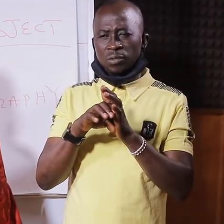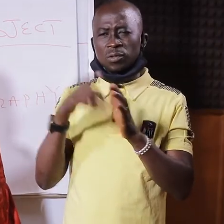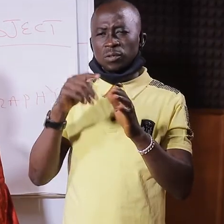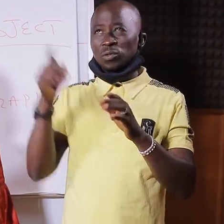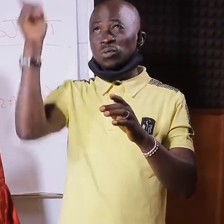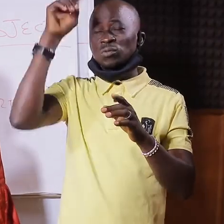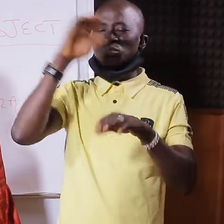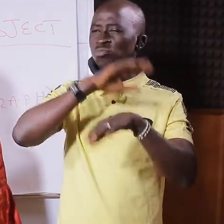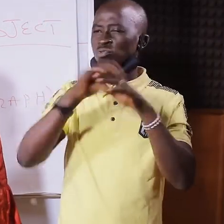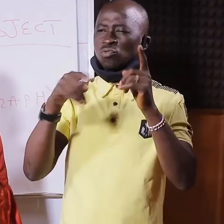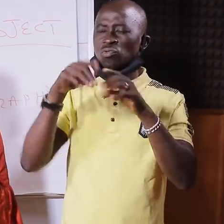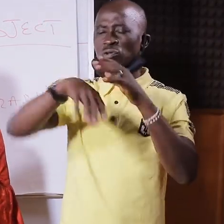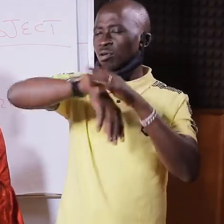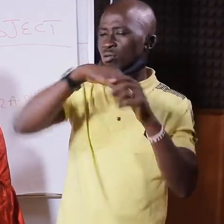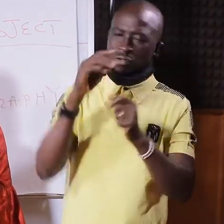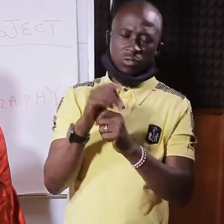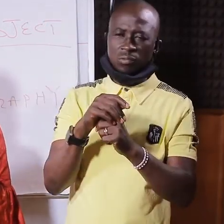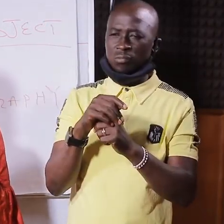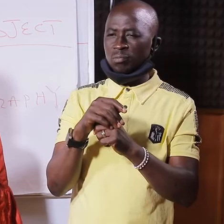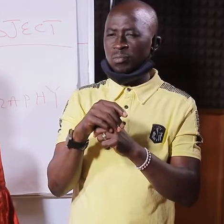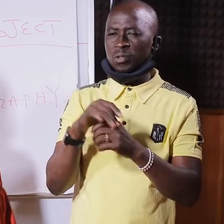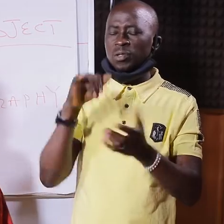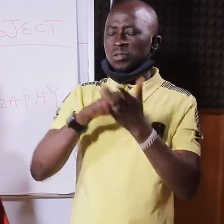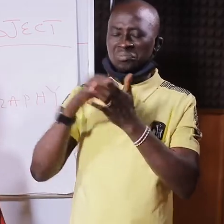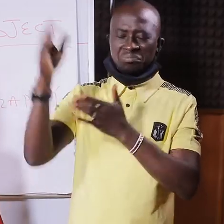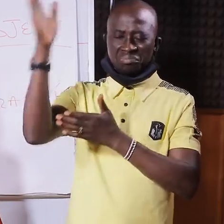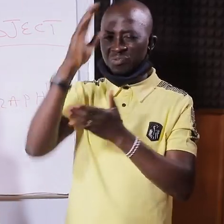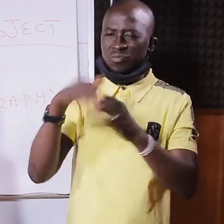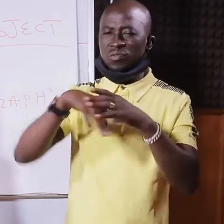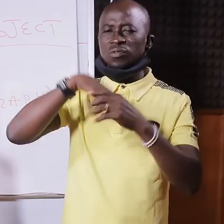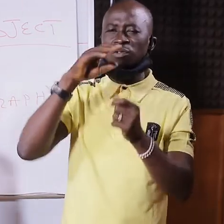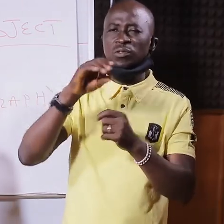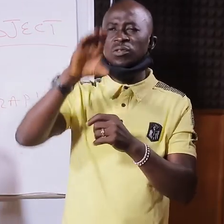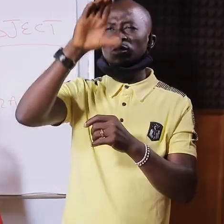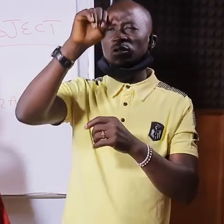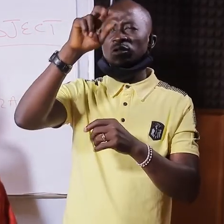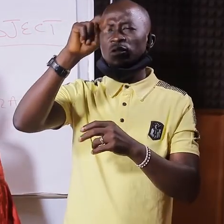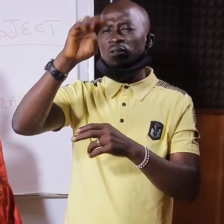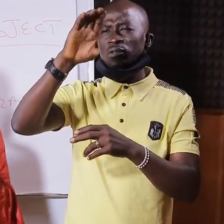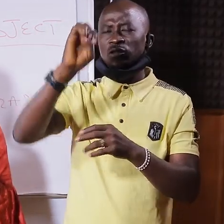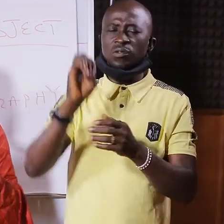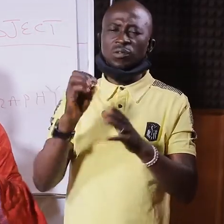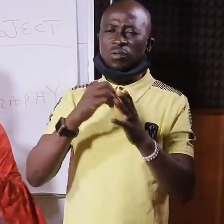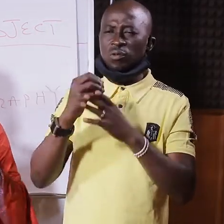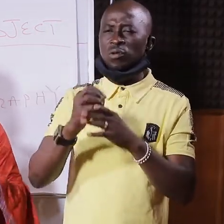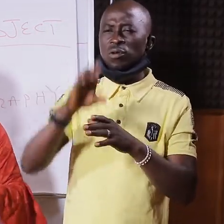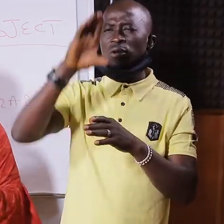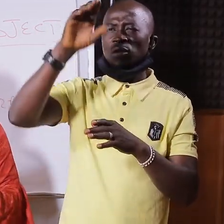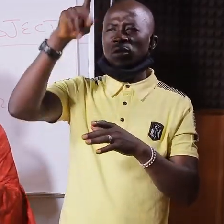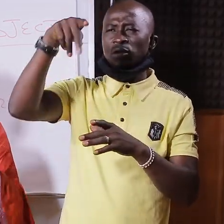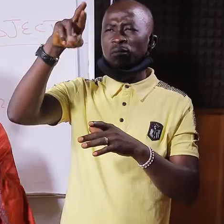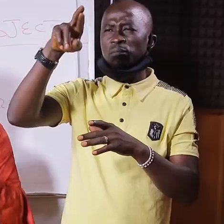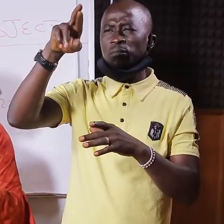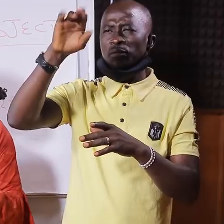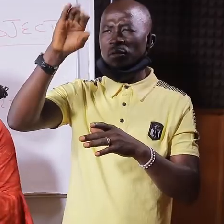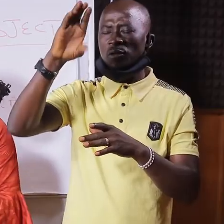go outside the Tropic of, it's never outside the Tropic of Cancer or the Tropic of Capricorn. That